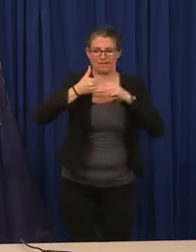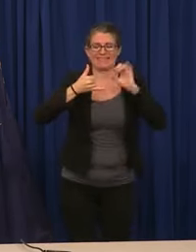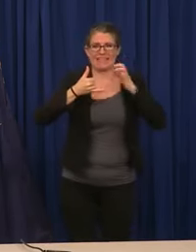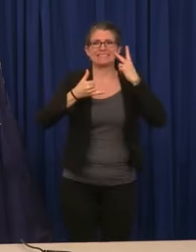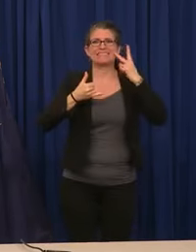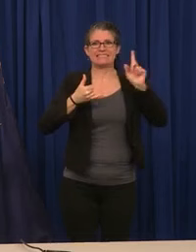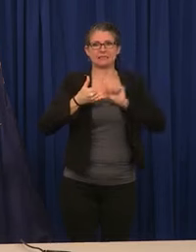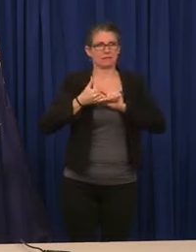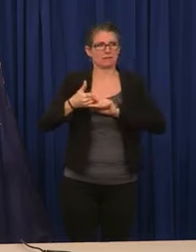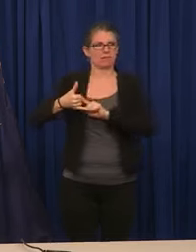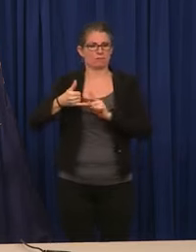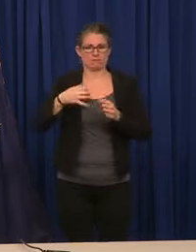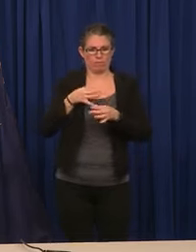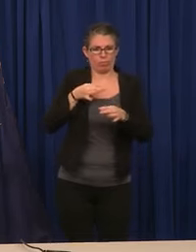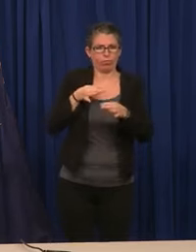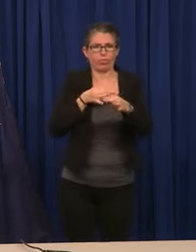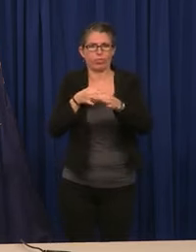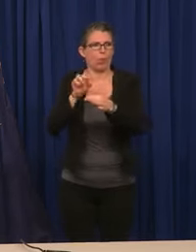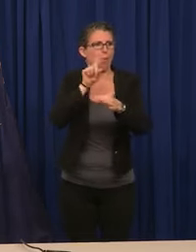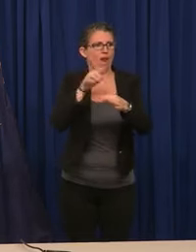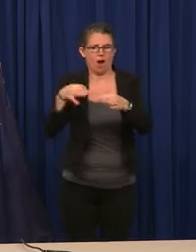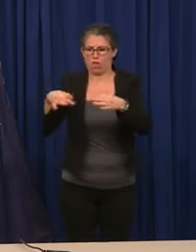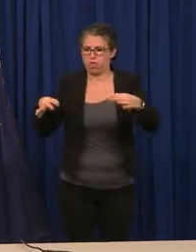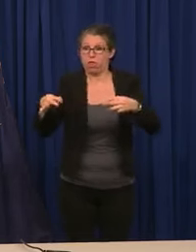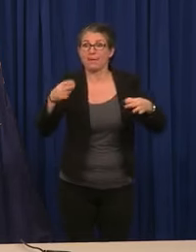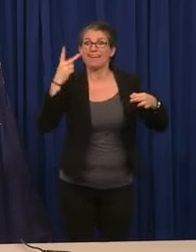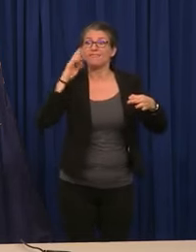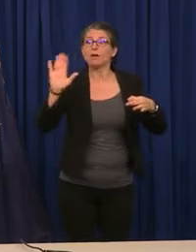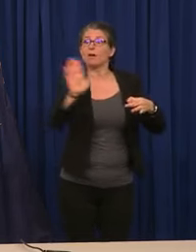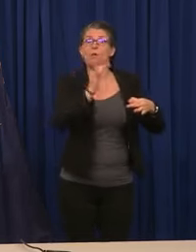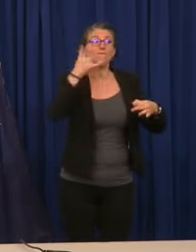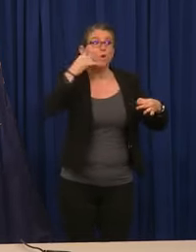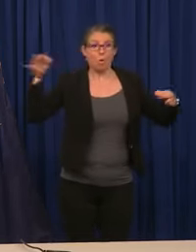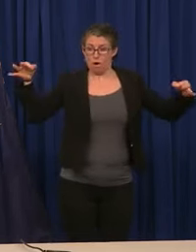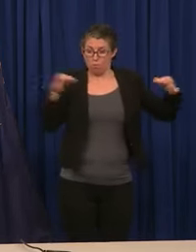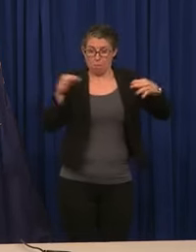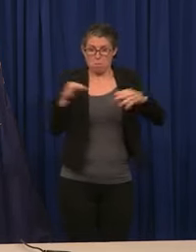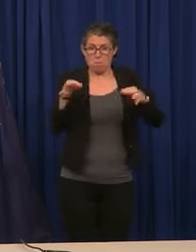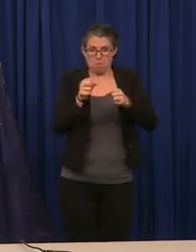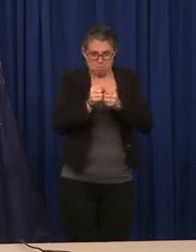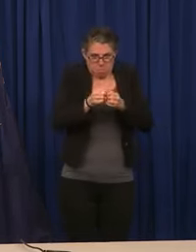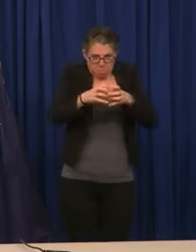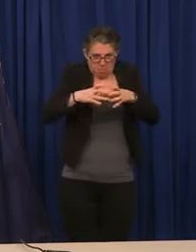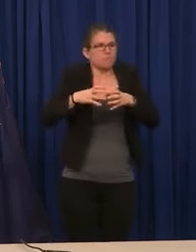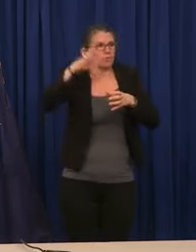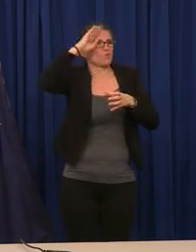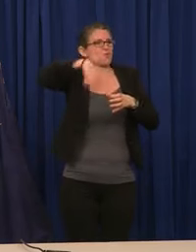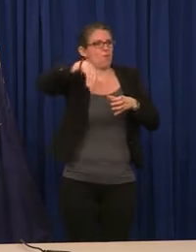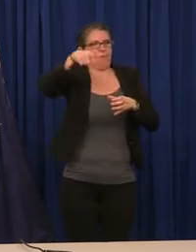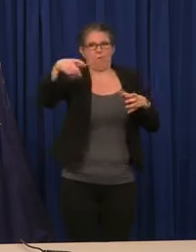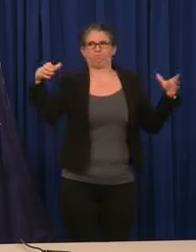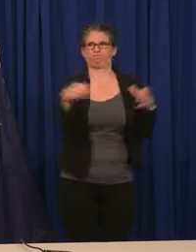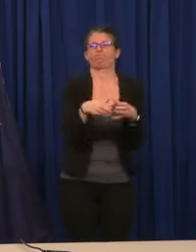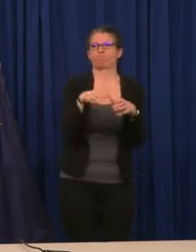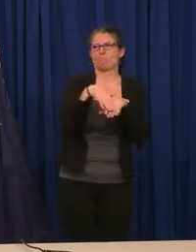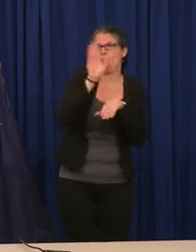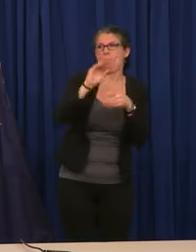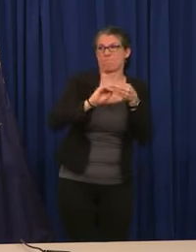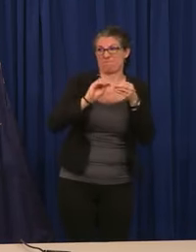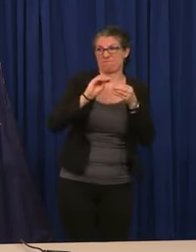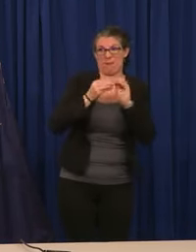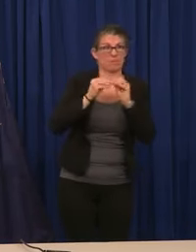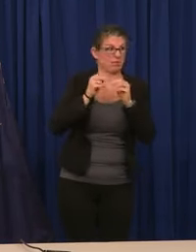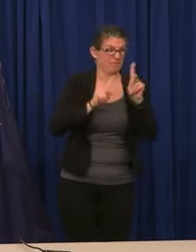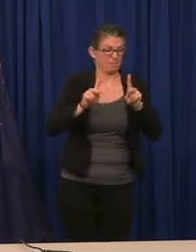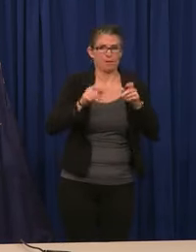is traffic data, which is cataloged by the Department of Transportation. And on both fronts, what we've seen has